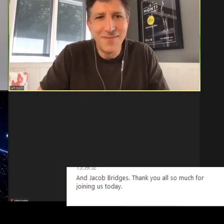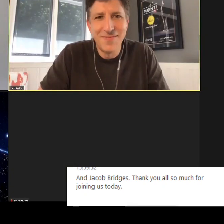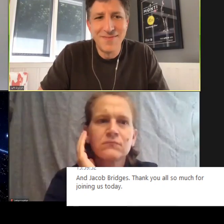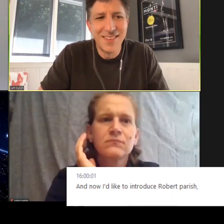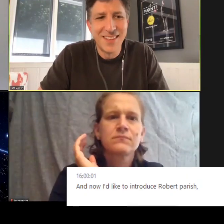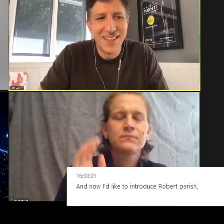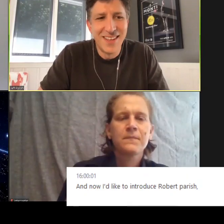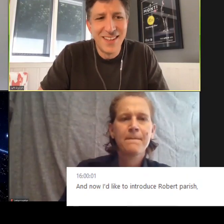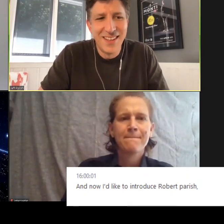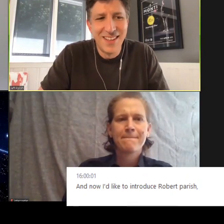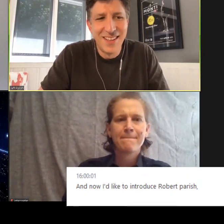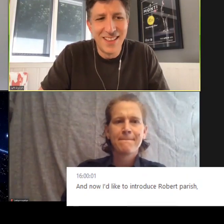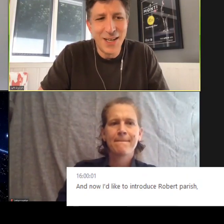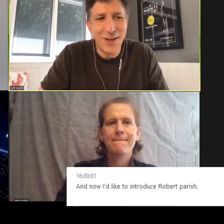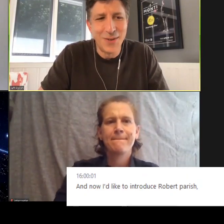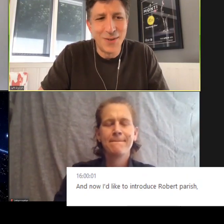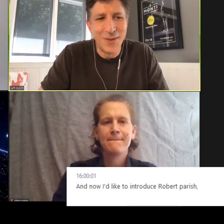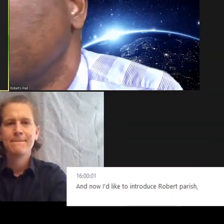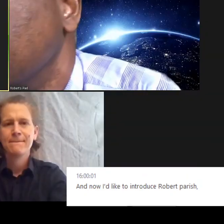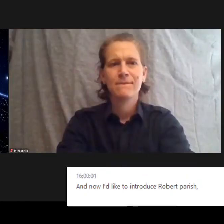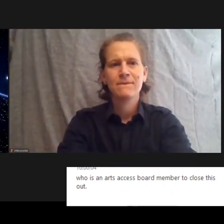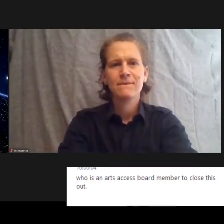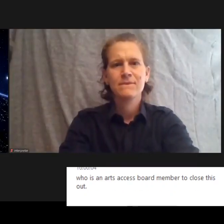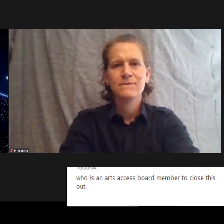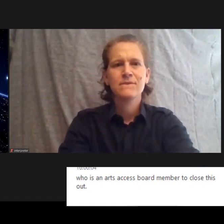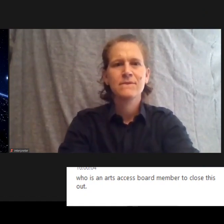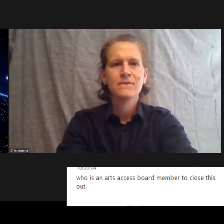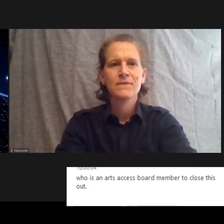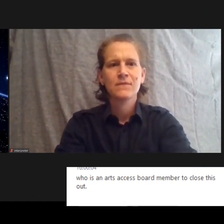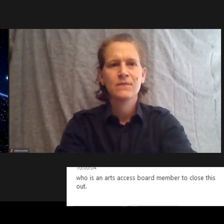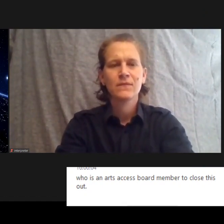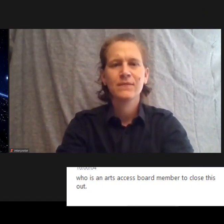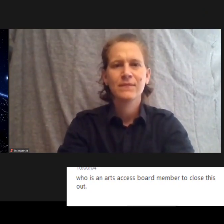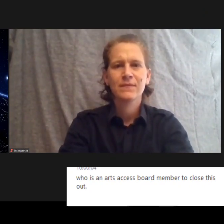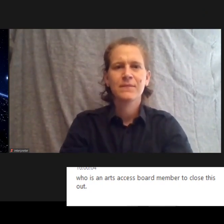Robert? Thank you.